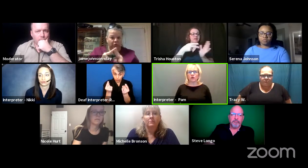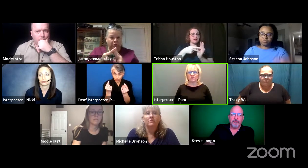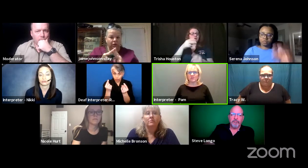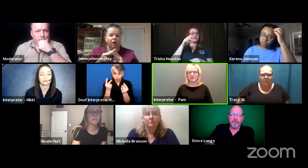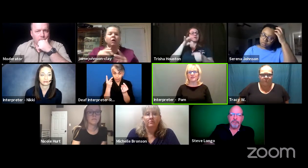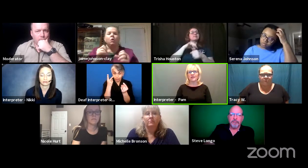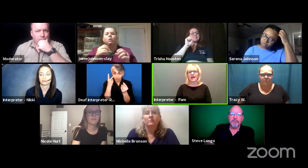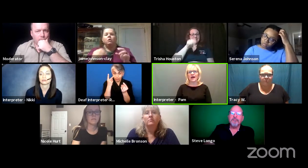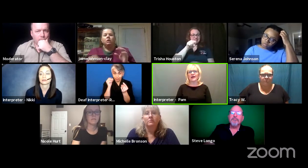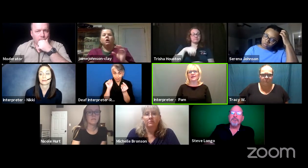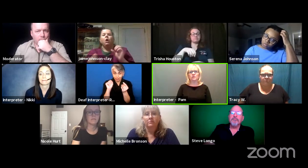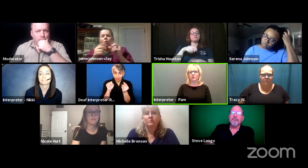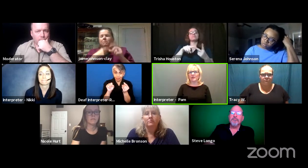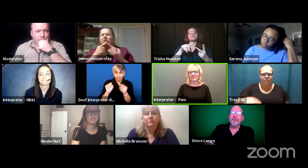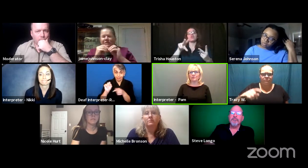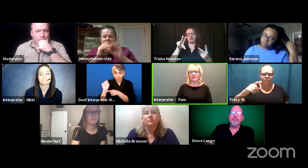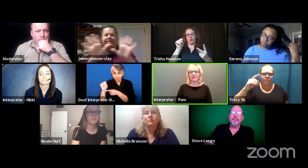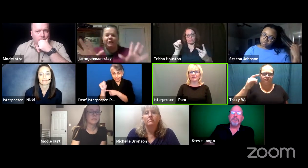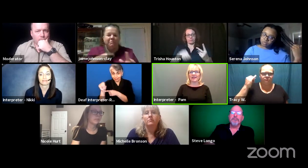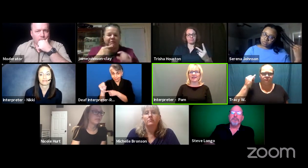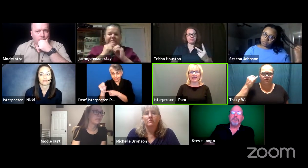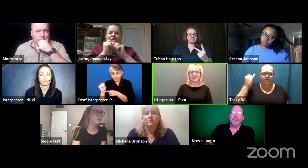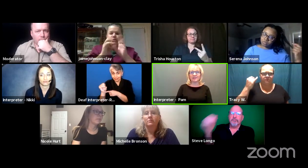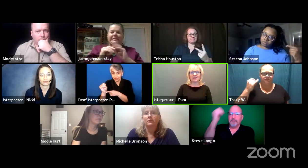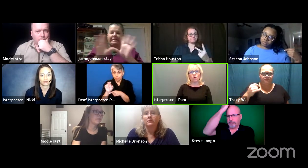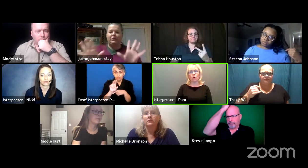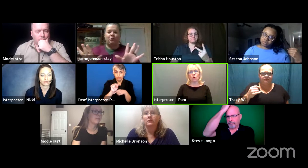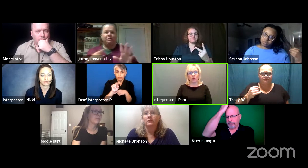vote, you can simply say yes or no.